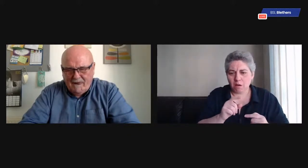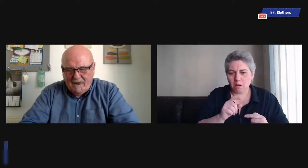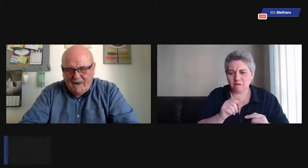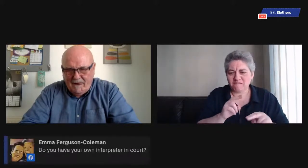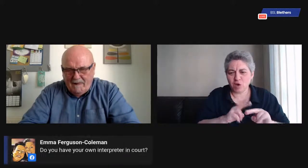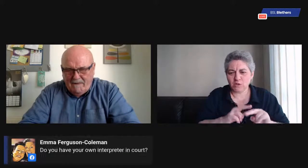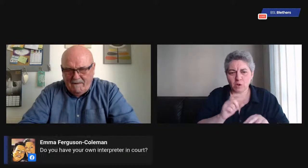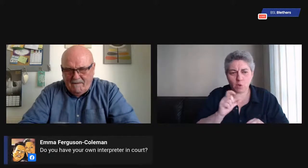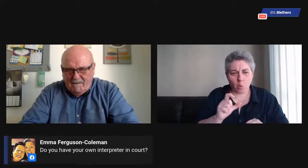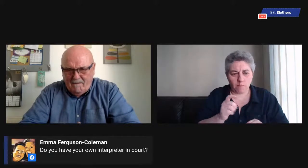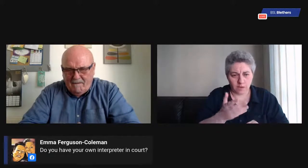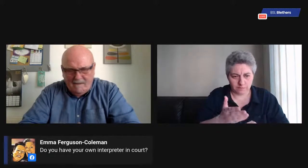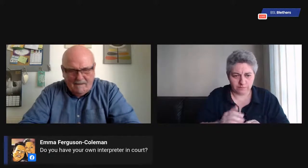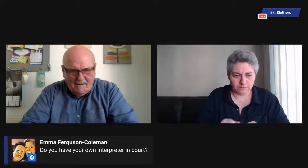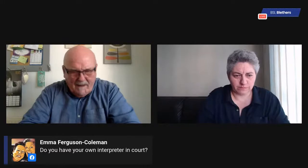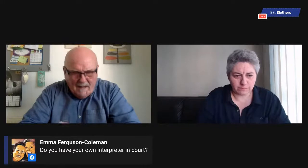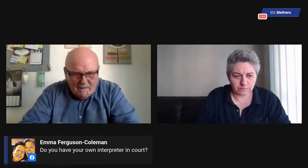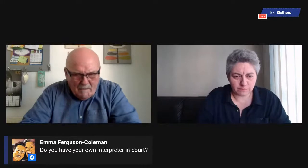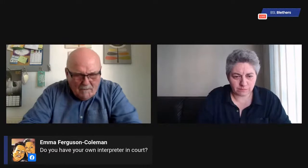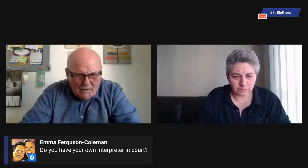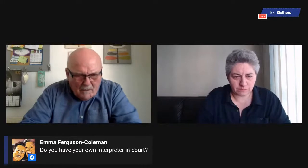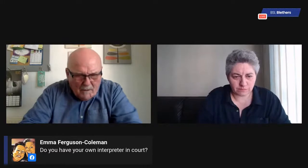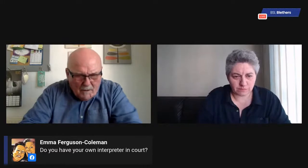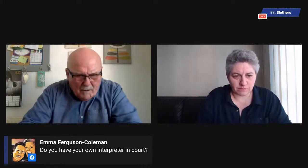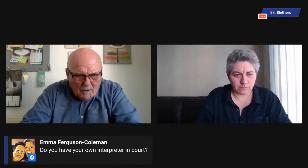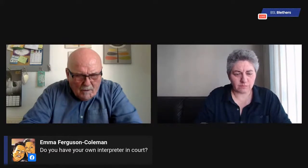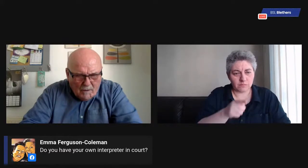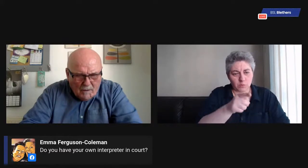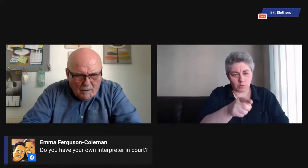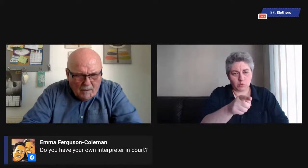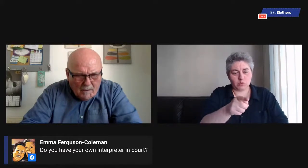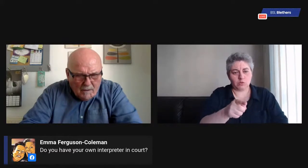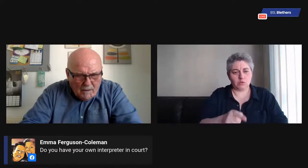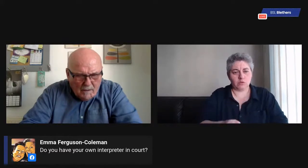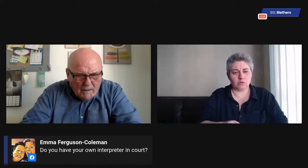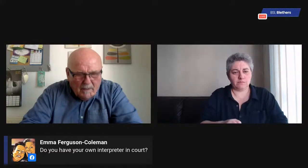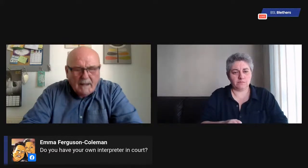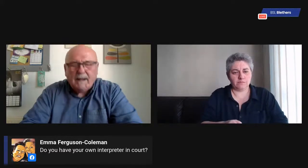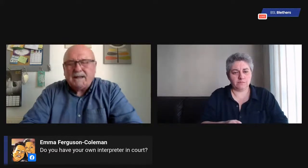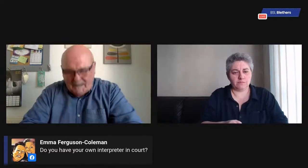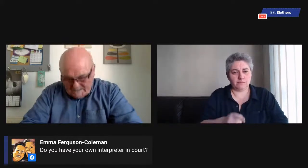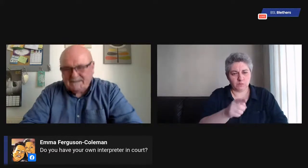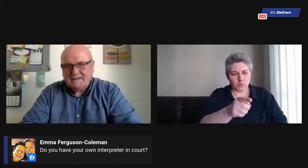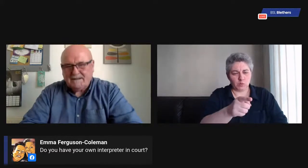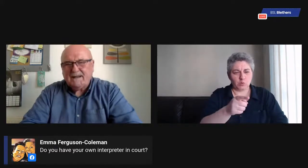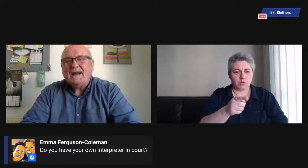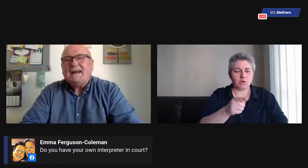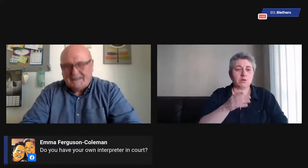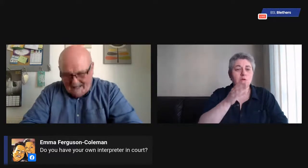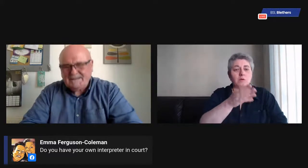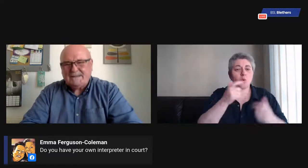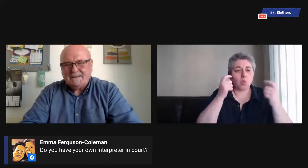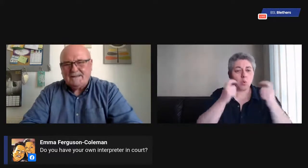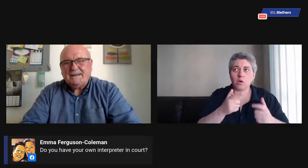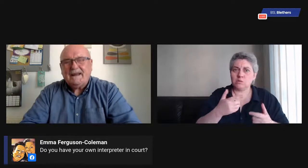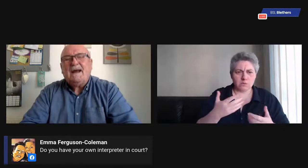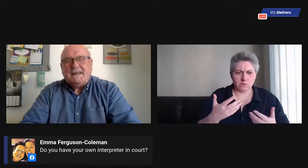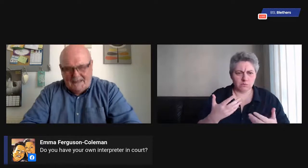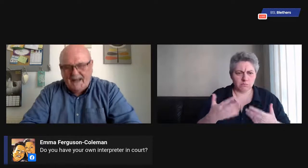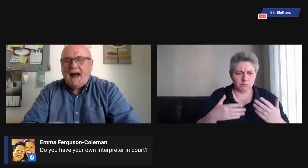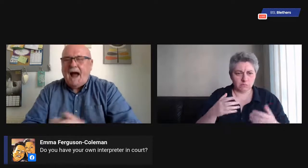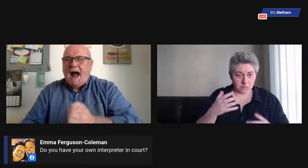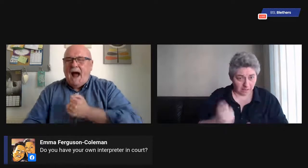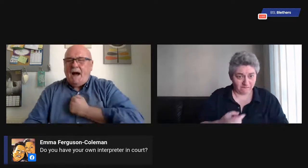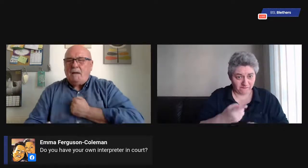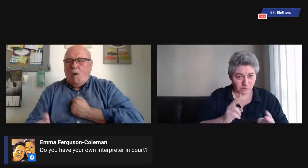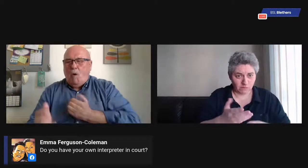There's a question that's came in from Emma Ferguson Coleman. And Emma's question is,